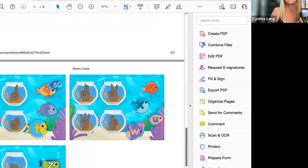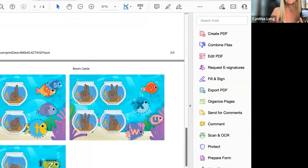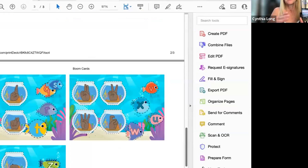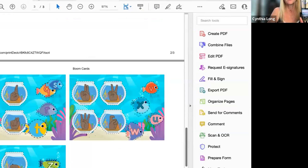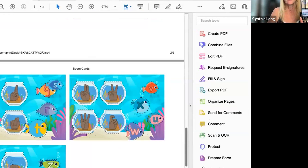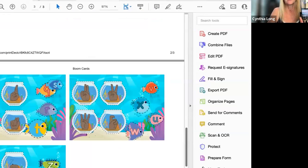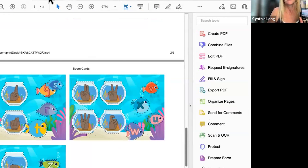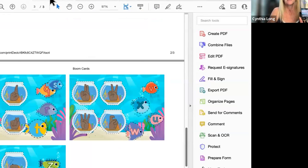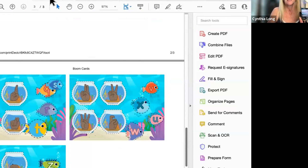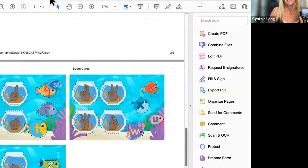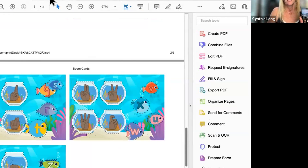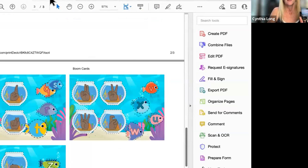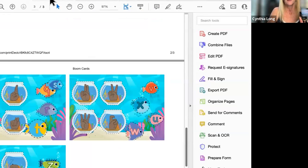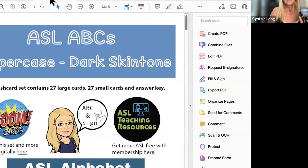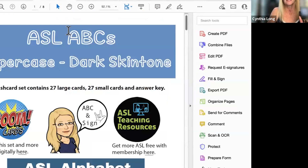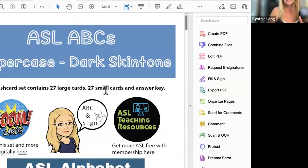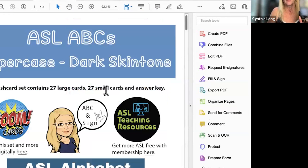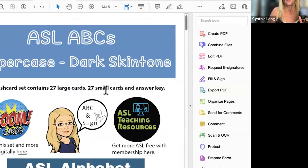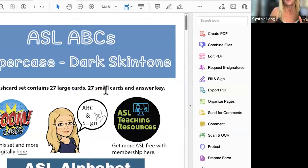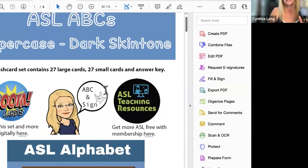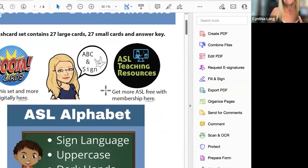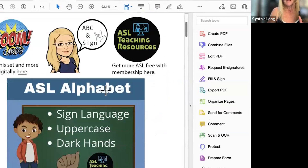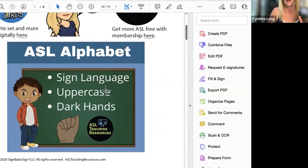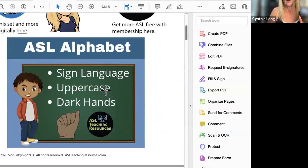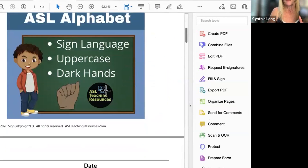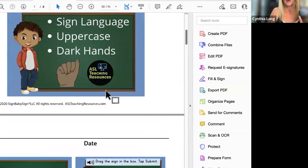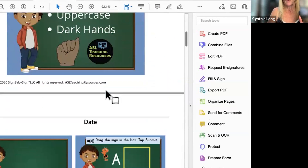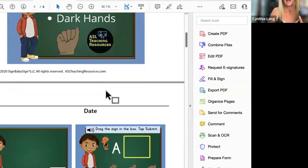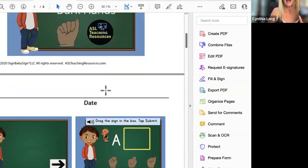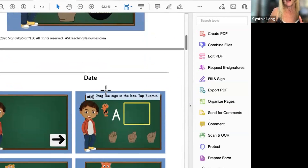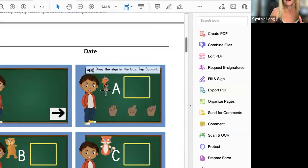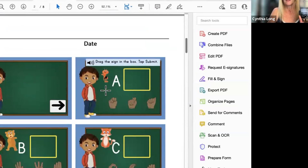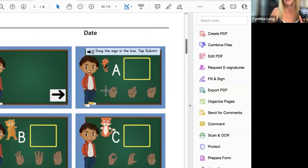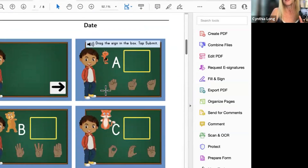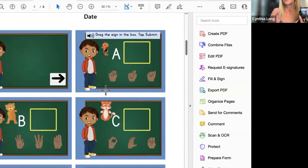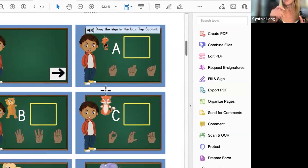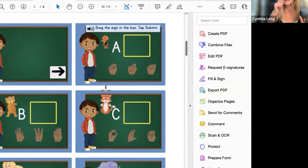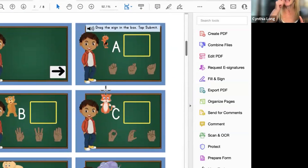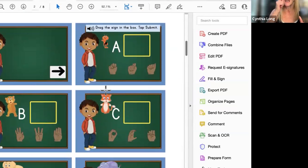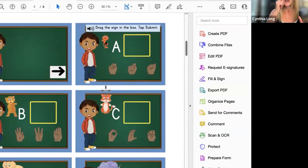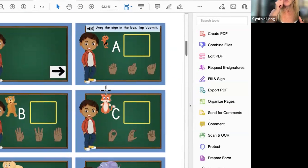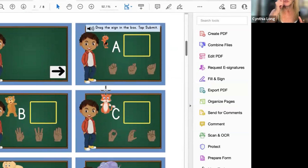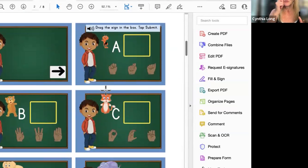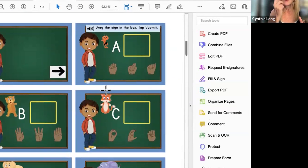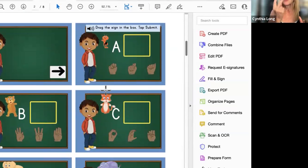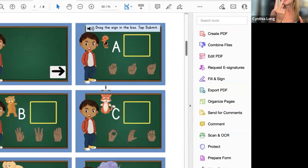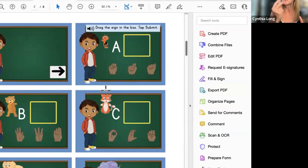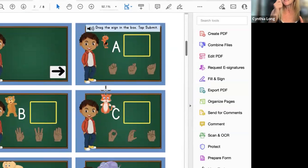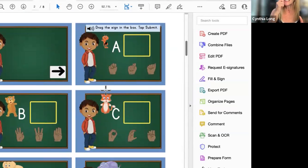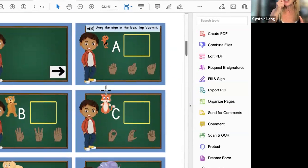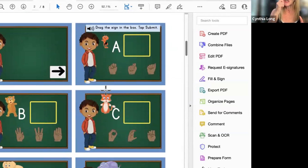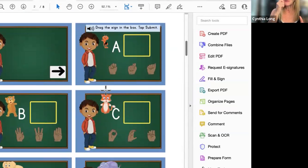in between. Here is another one that we have, and we do them in two skin